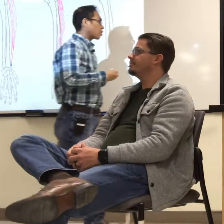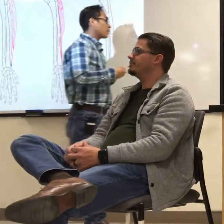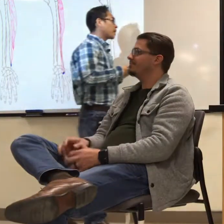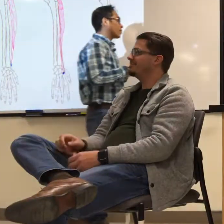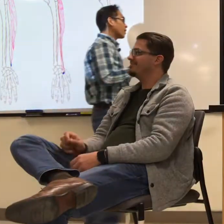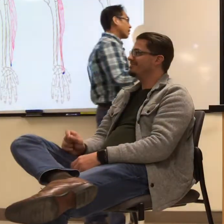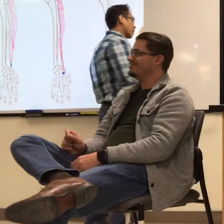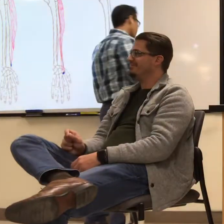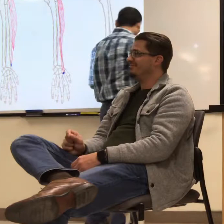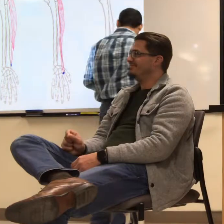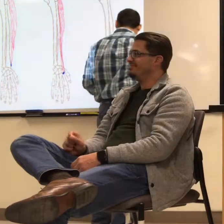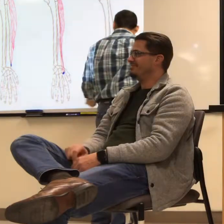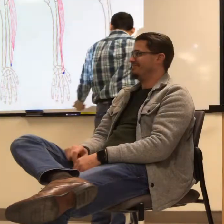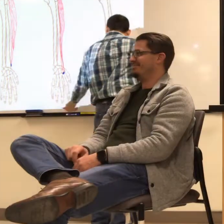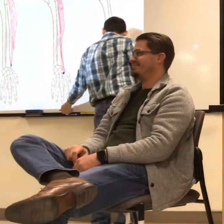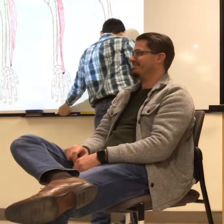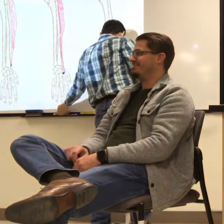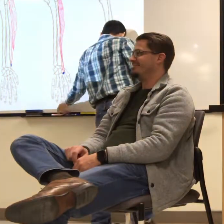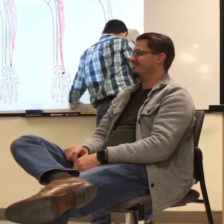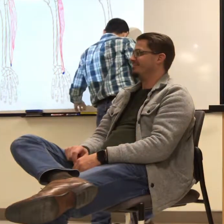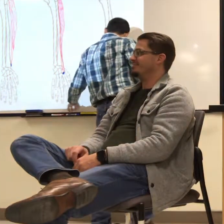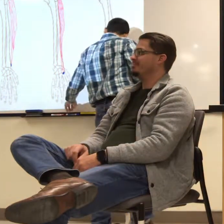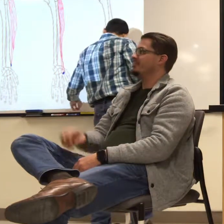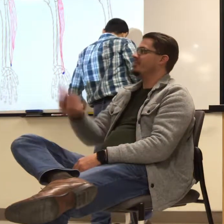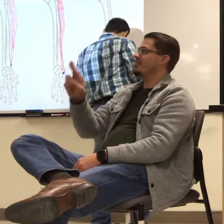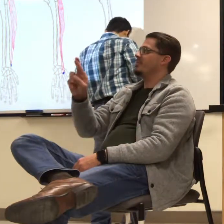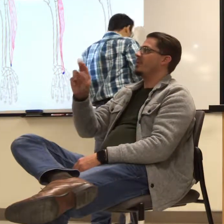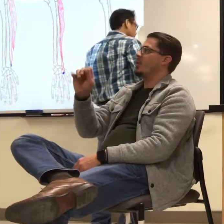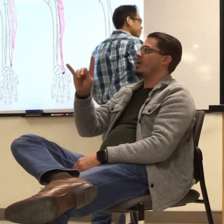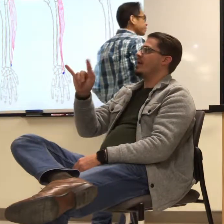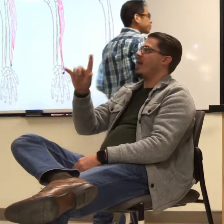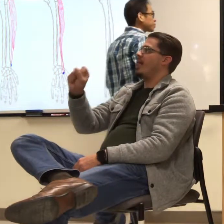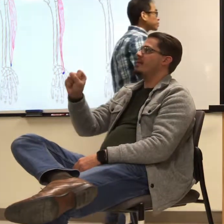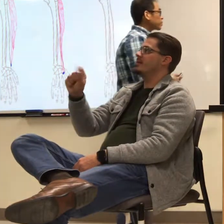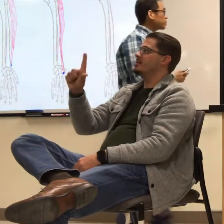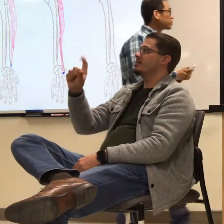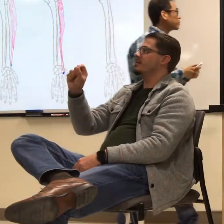Extensor carpi radialis longus.